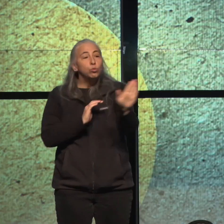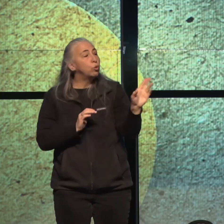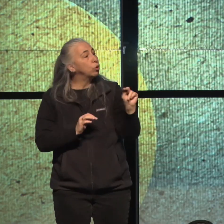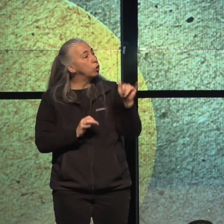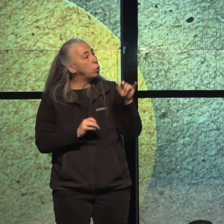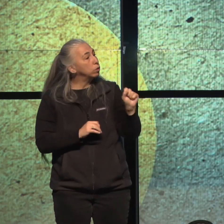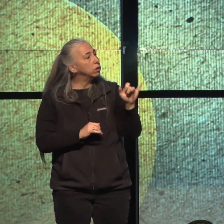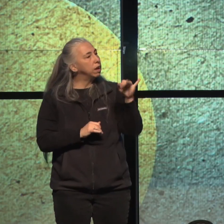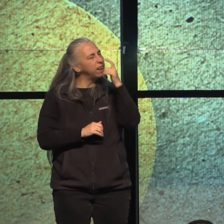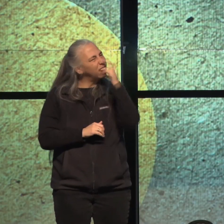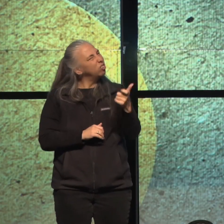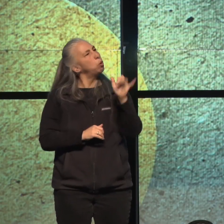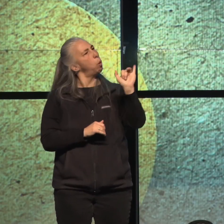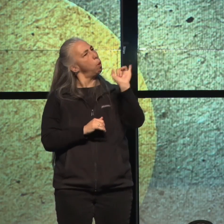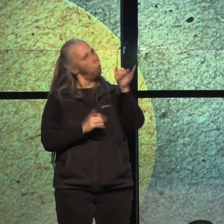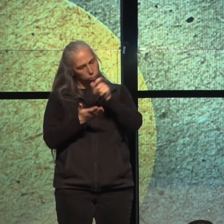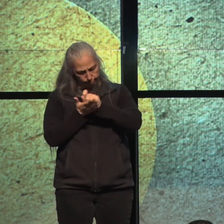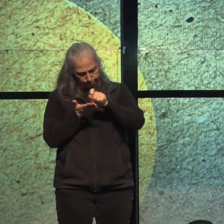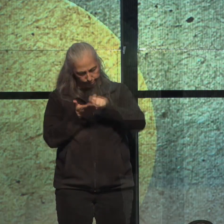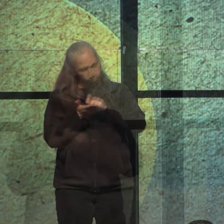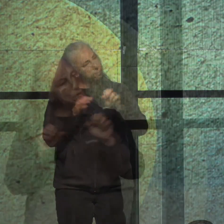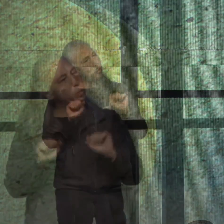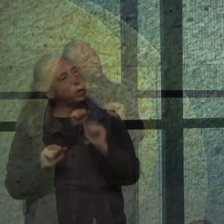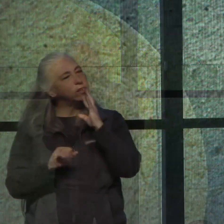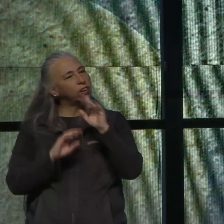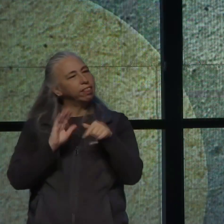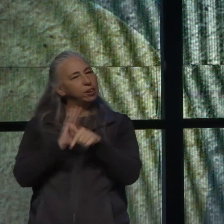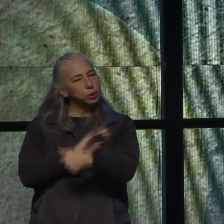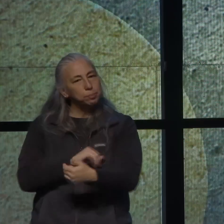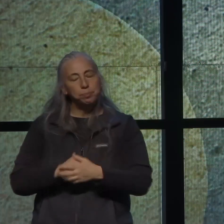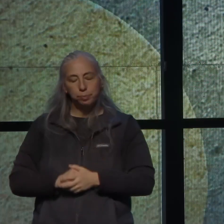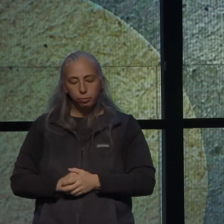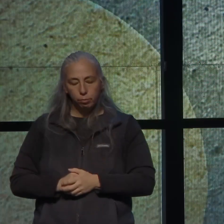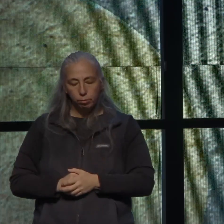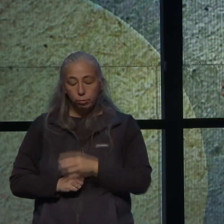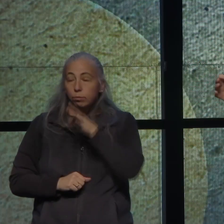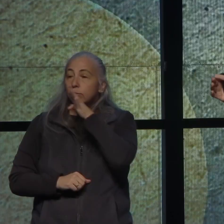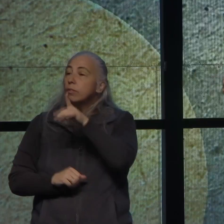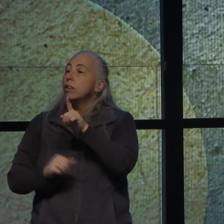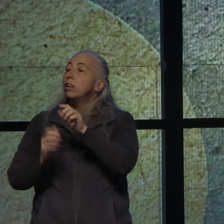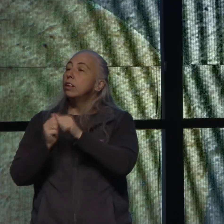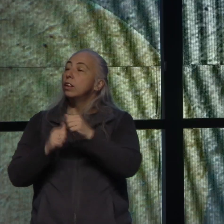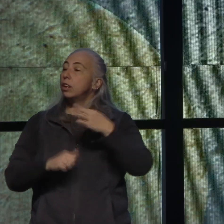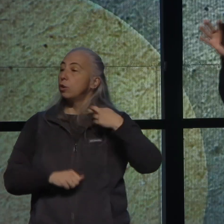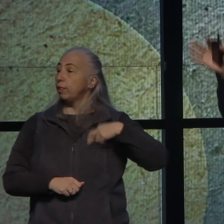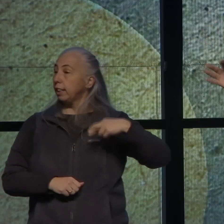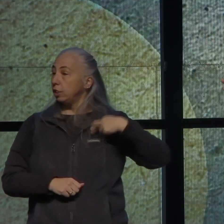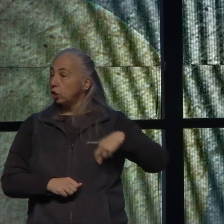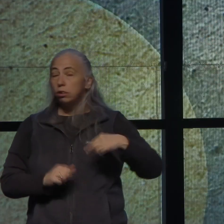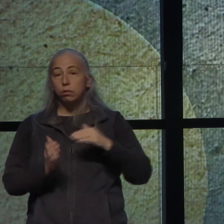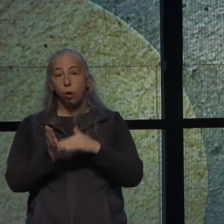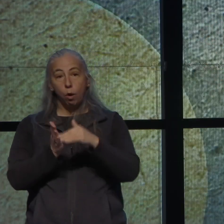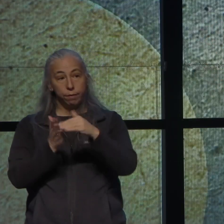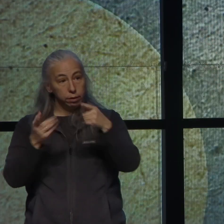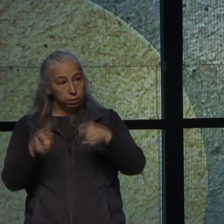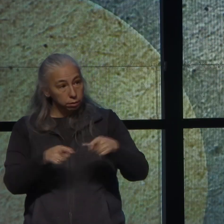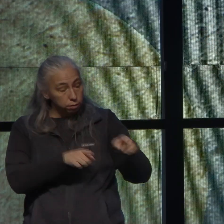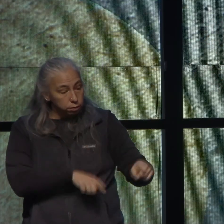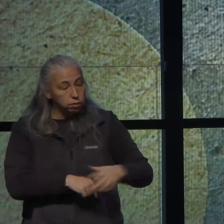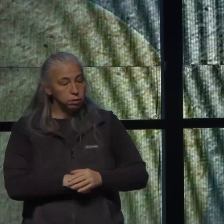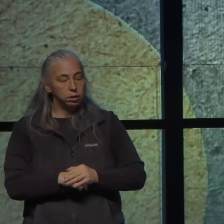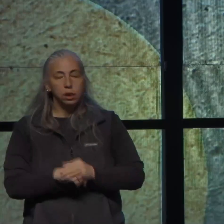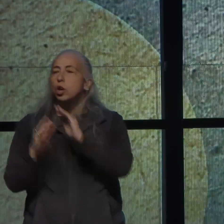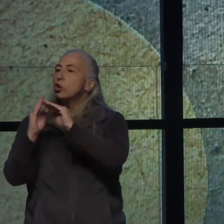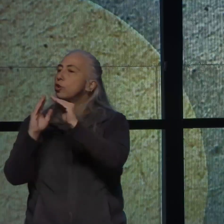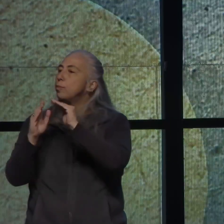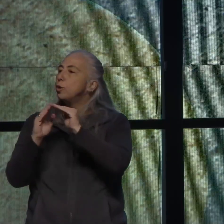about it later. But I think what happens is in religion oftentimes, in communities of faith, certainly